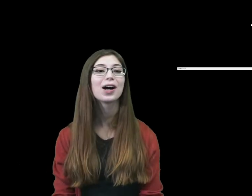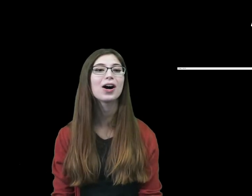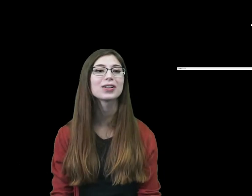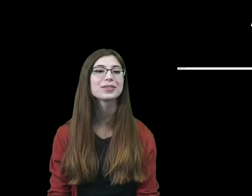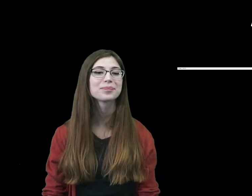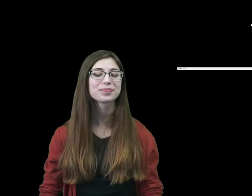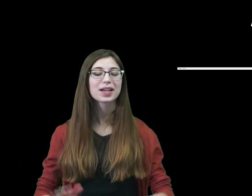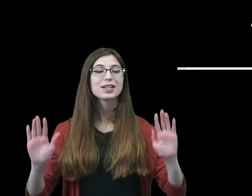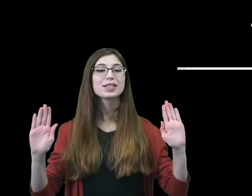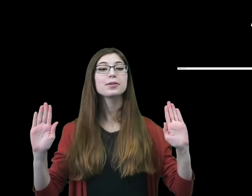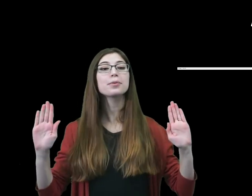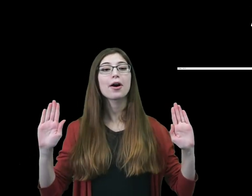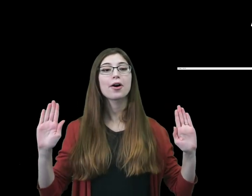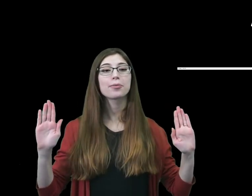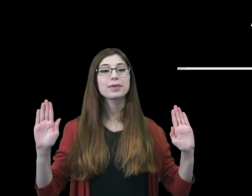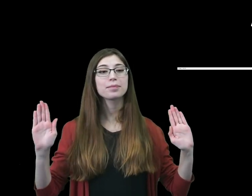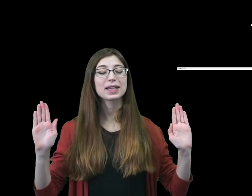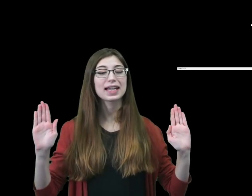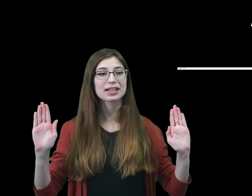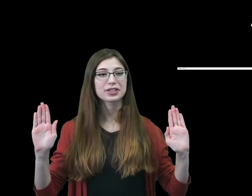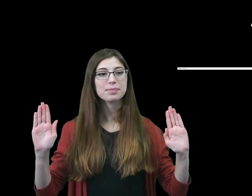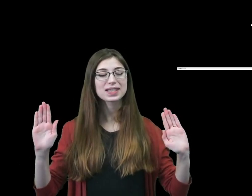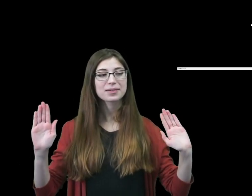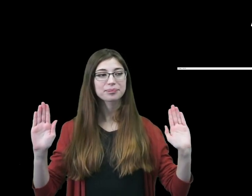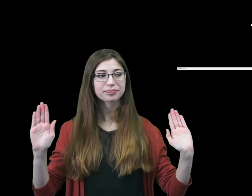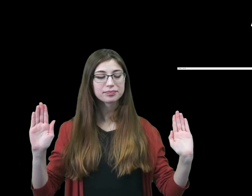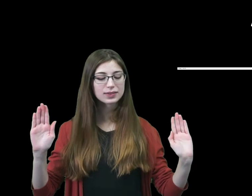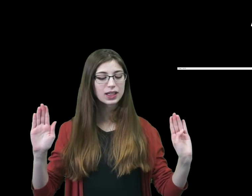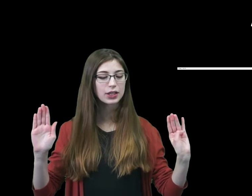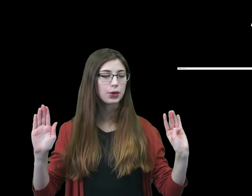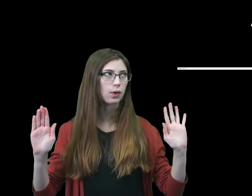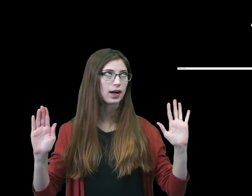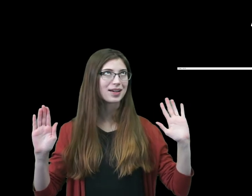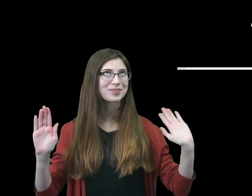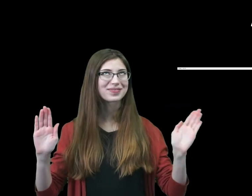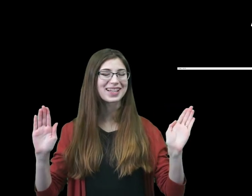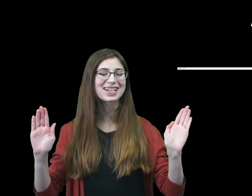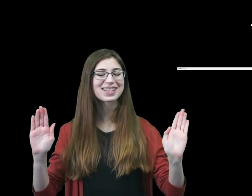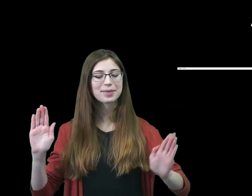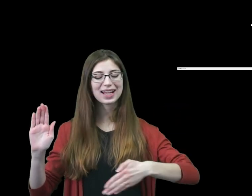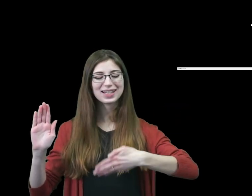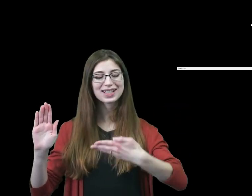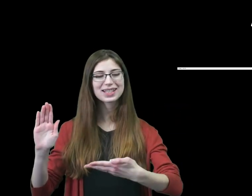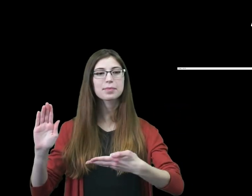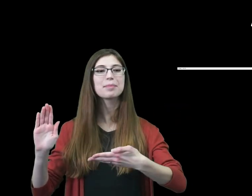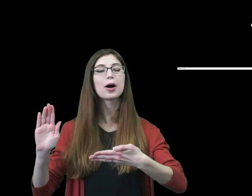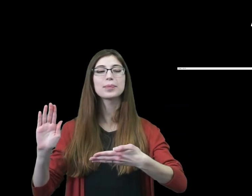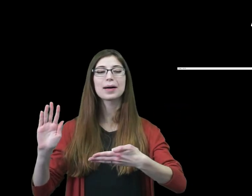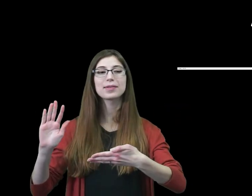All. 2 open B handshakes. Your non-dominant hand is going to be palm up in front of